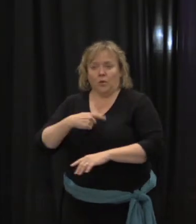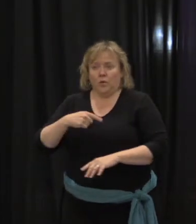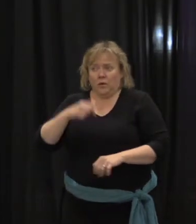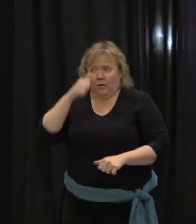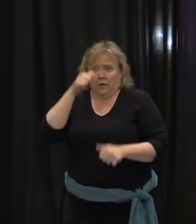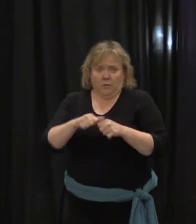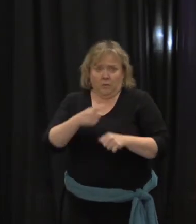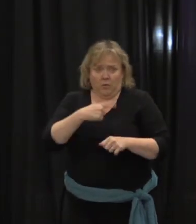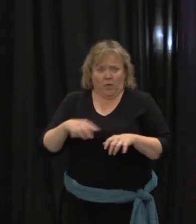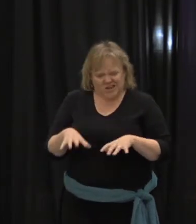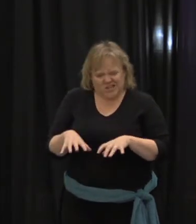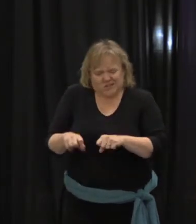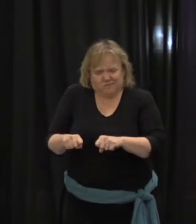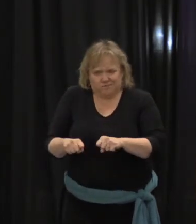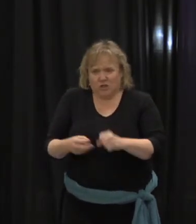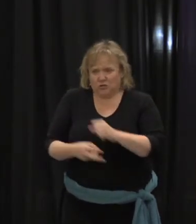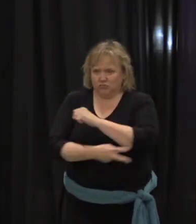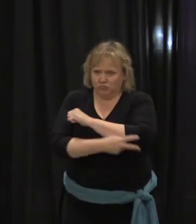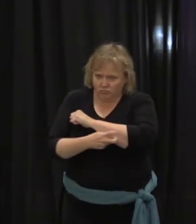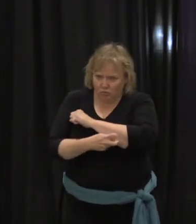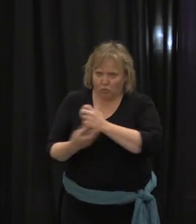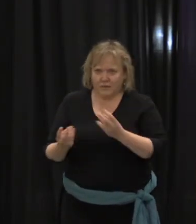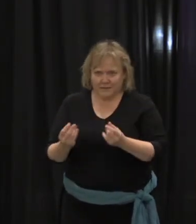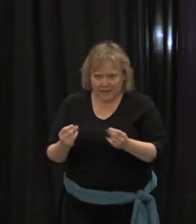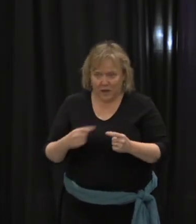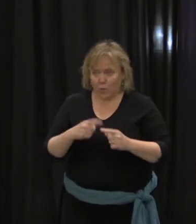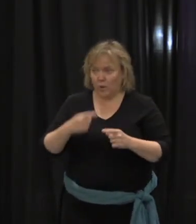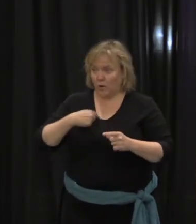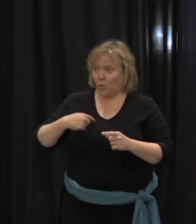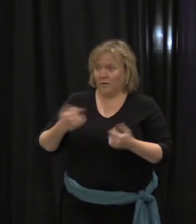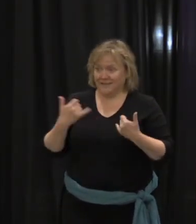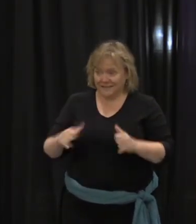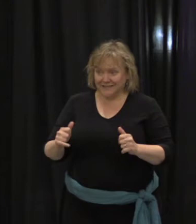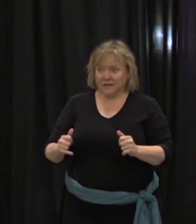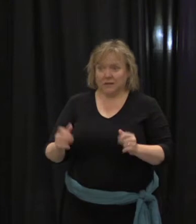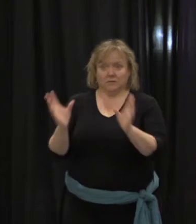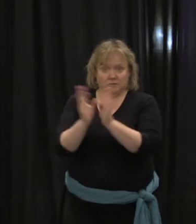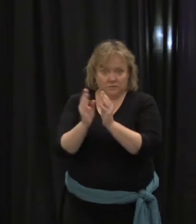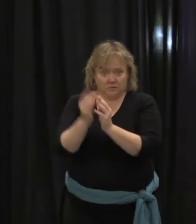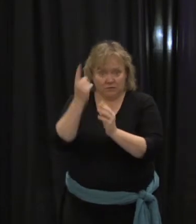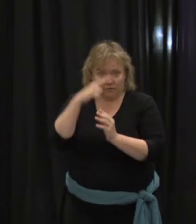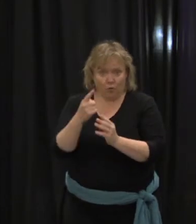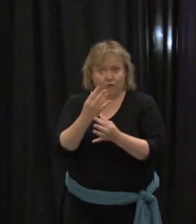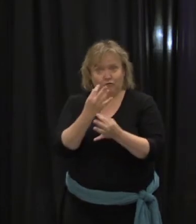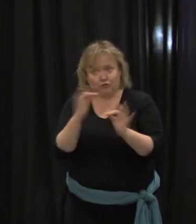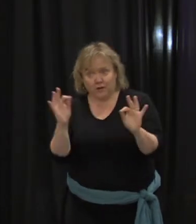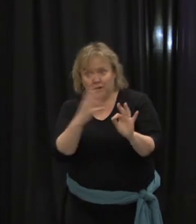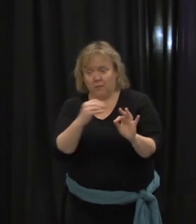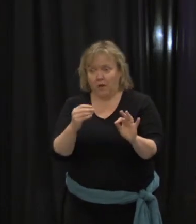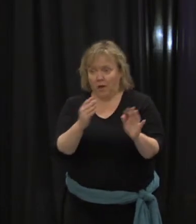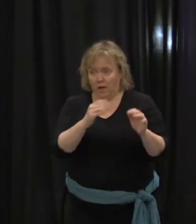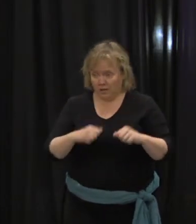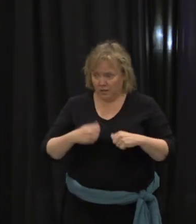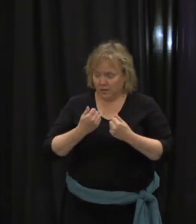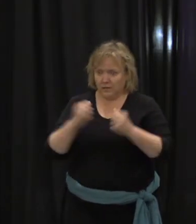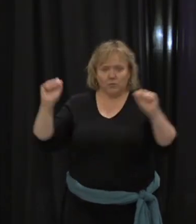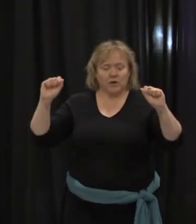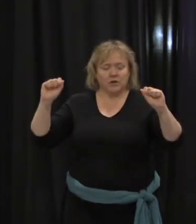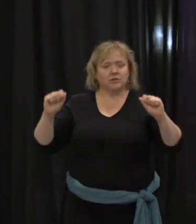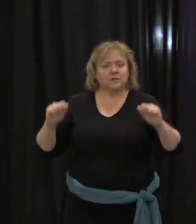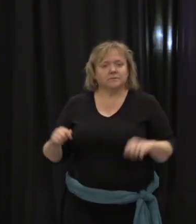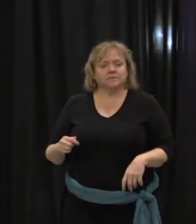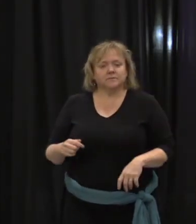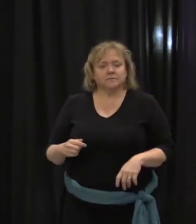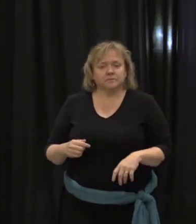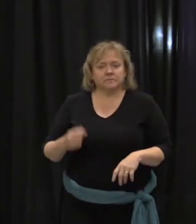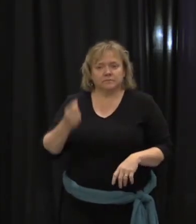settlers on stolen land, even as we organize for freedom and liberation upon it. I want to say that I am deeply honored to